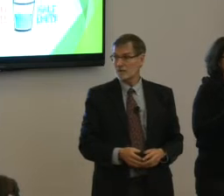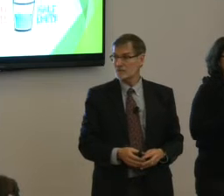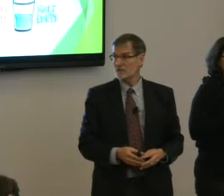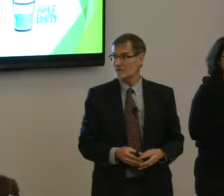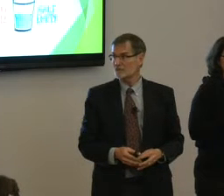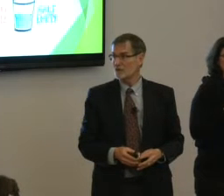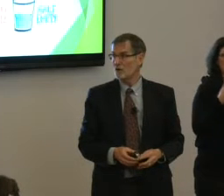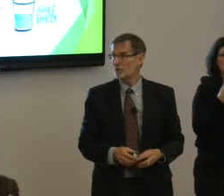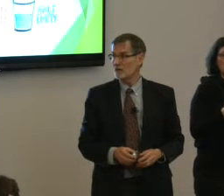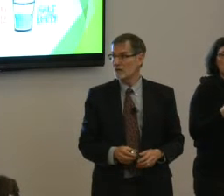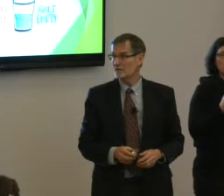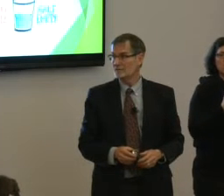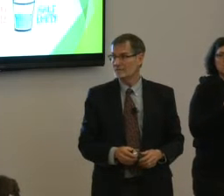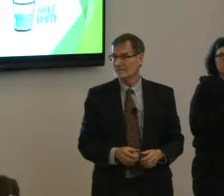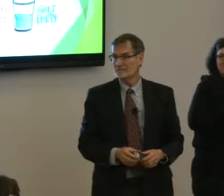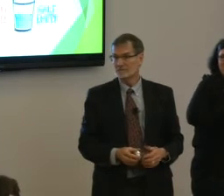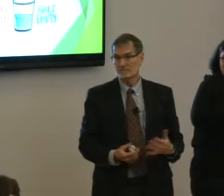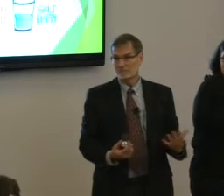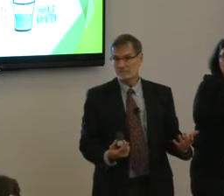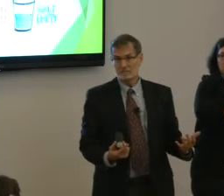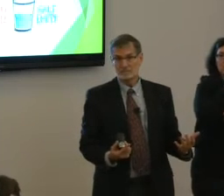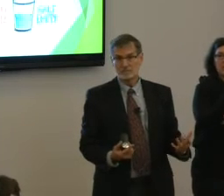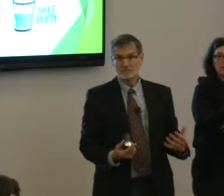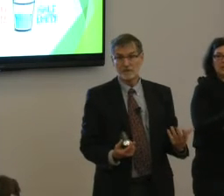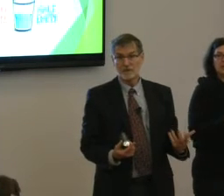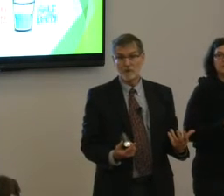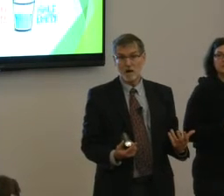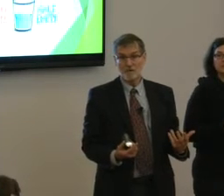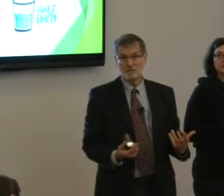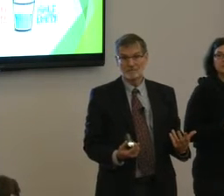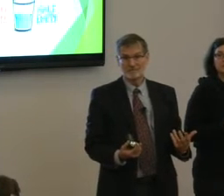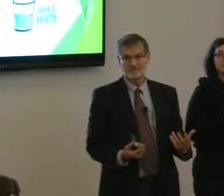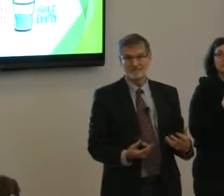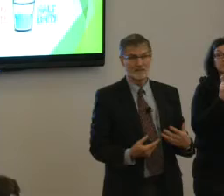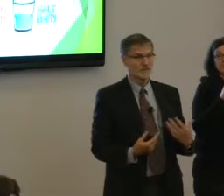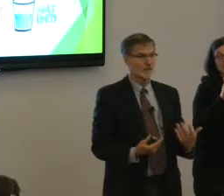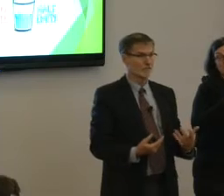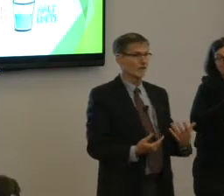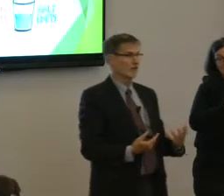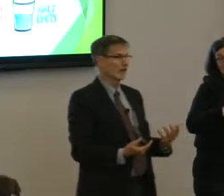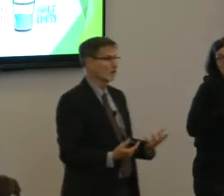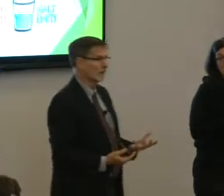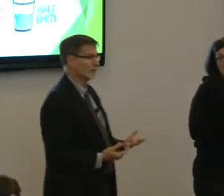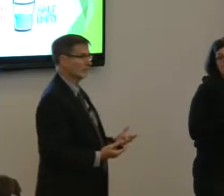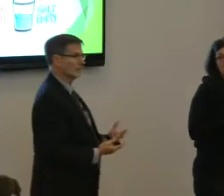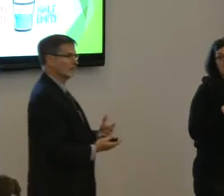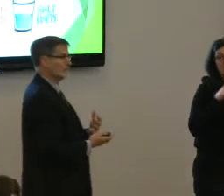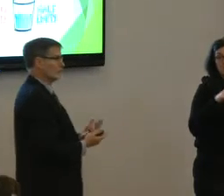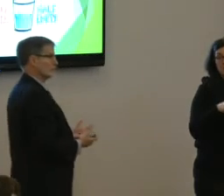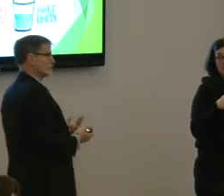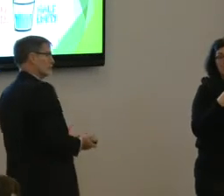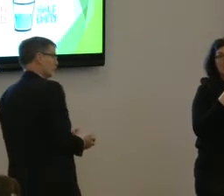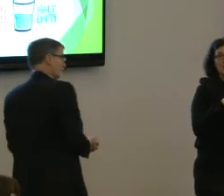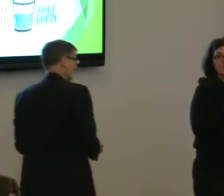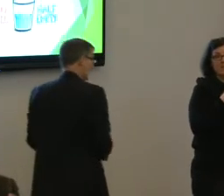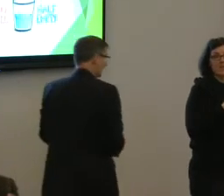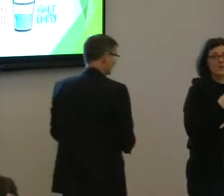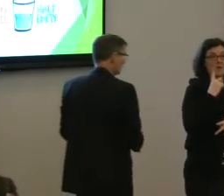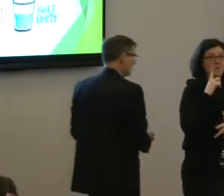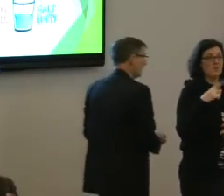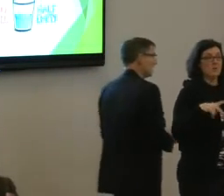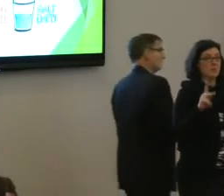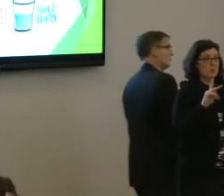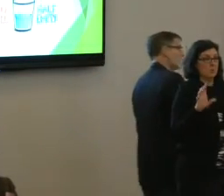Which one of those gifts don't we need? We need them all. We just got to figure out a way, usually, for people to do